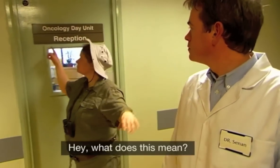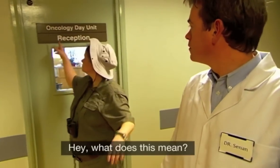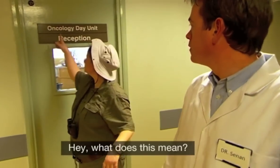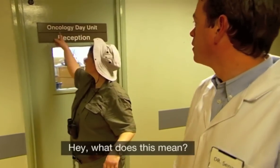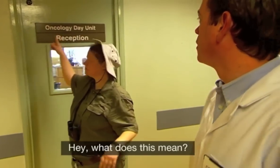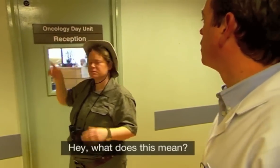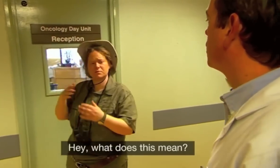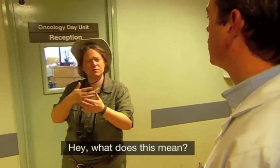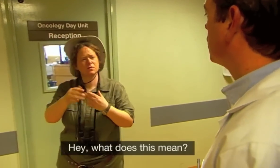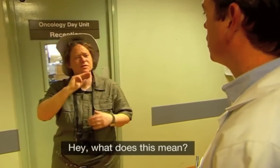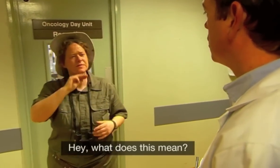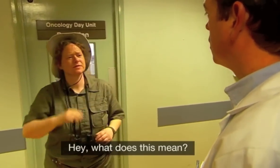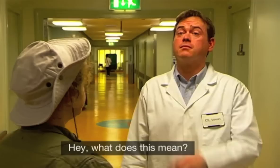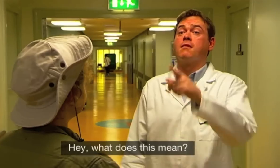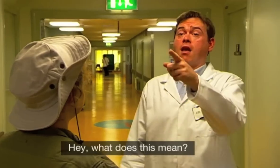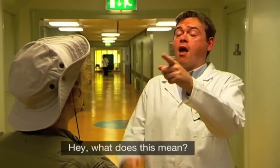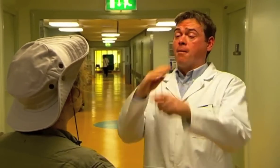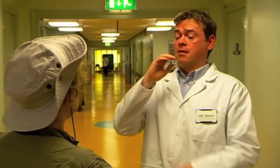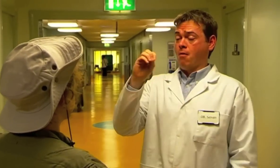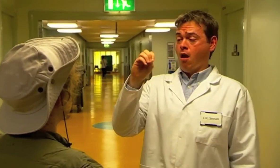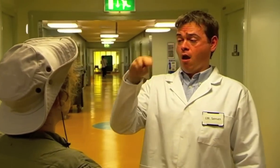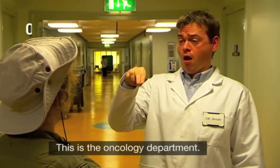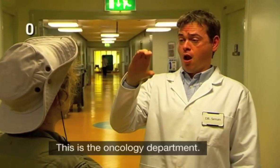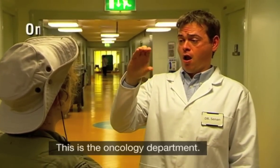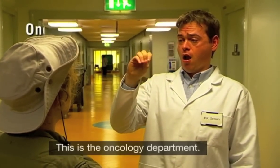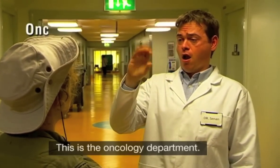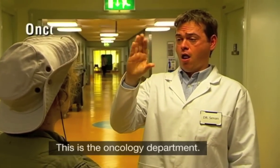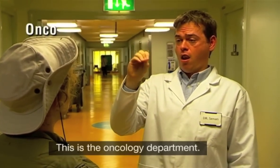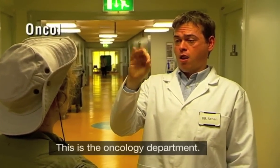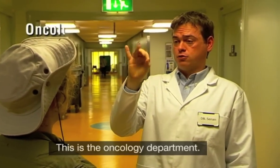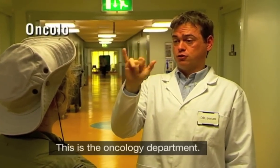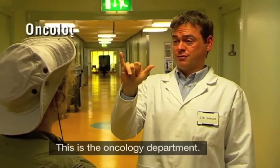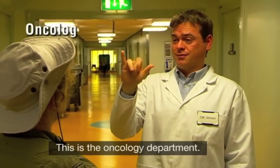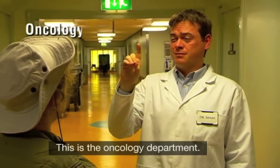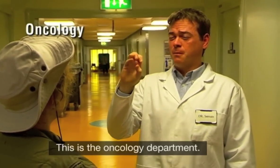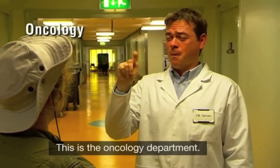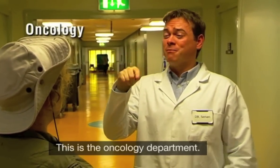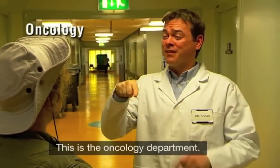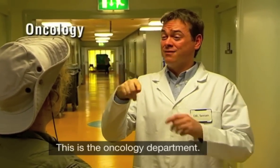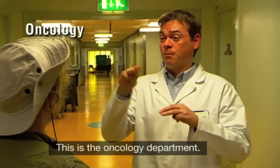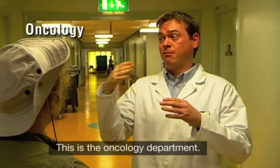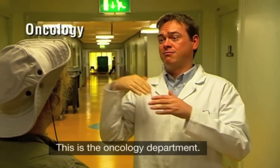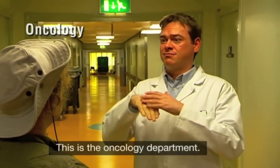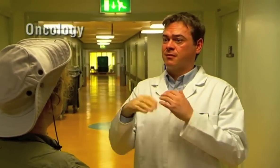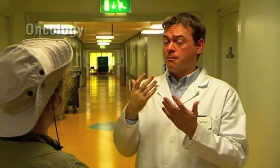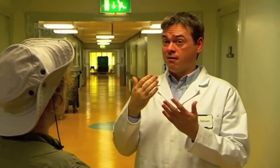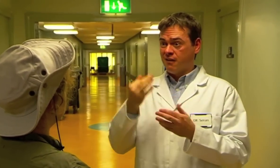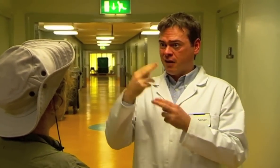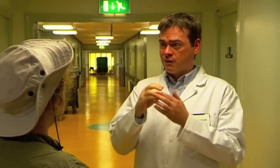Hey, what does this mean? This is the oncology department. It's